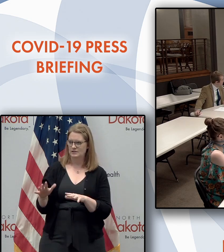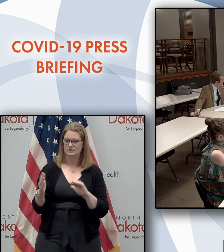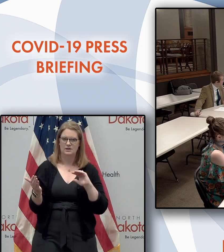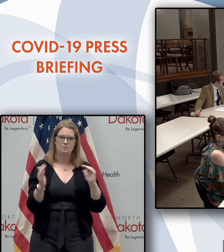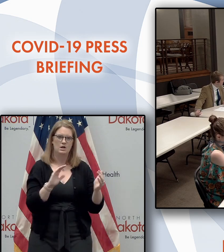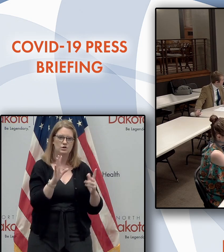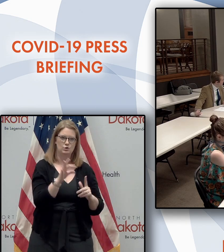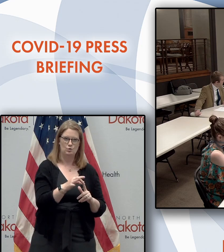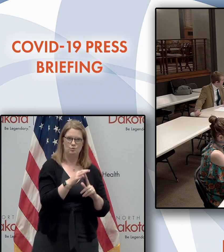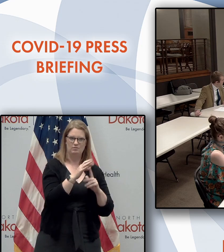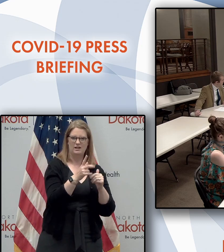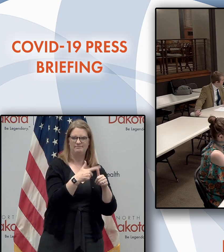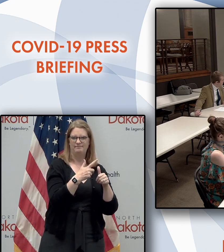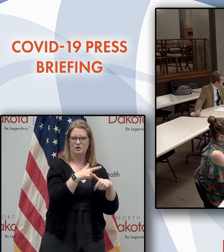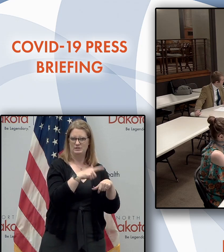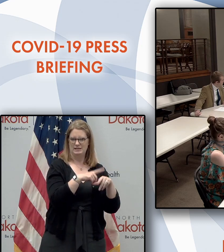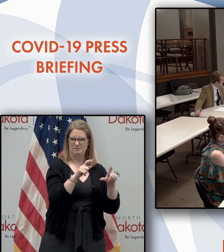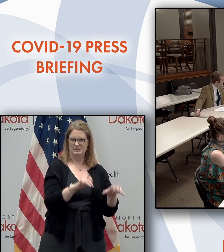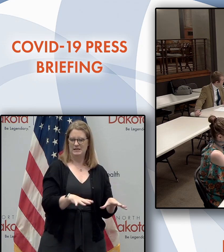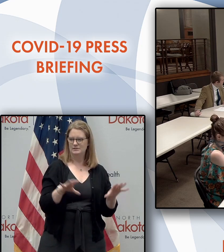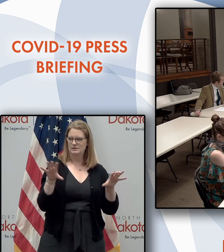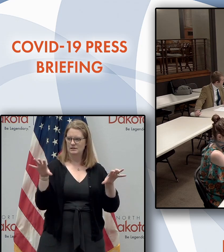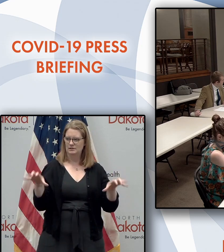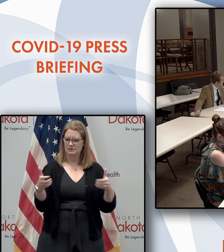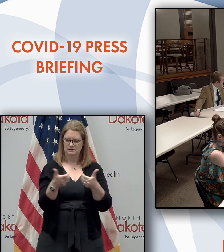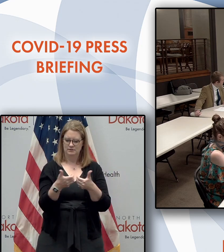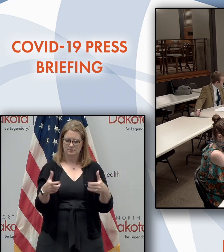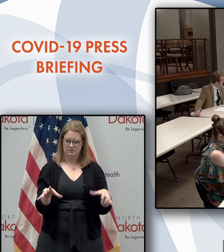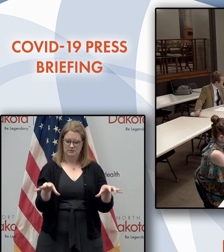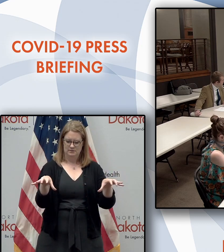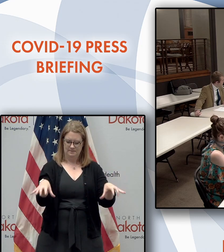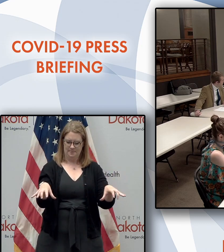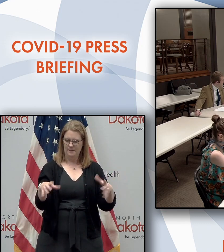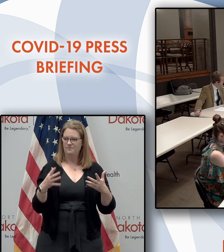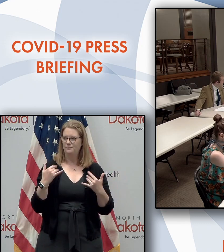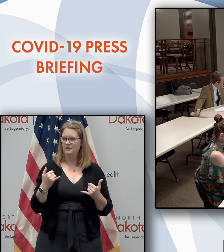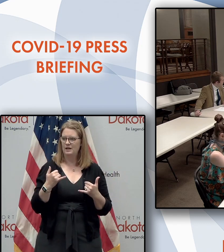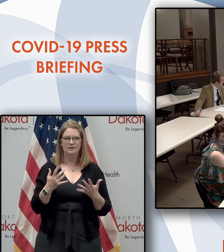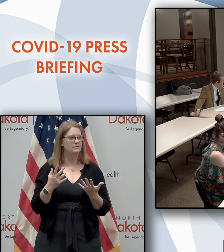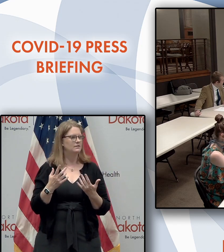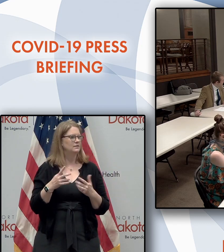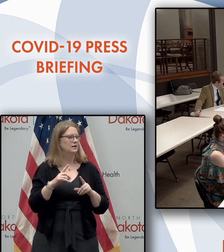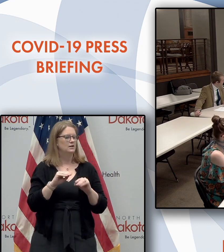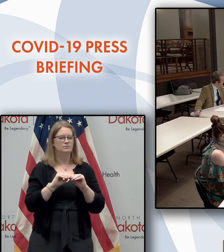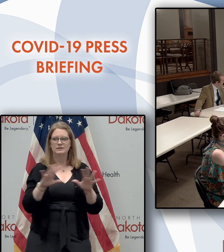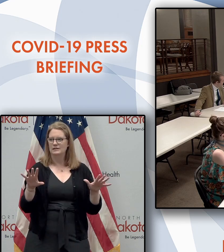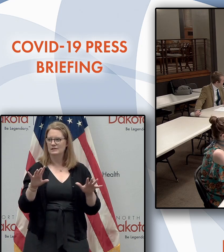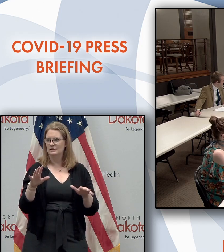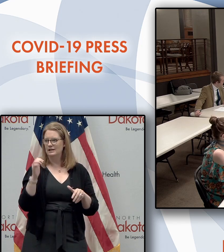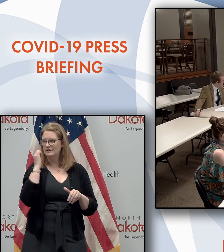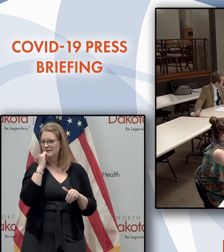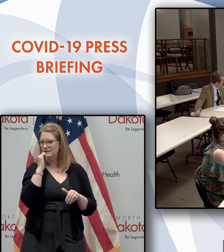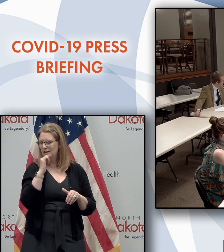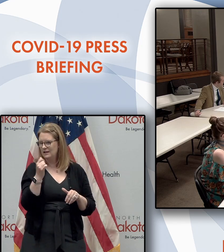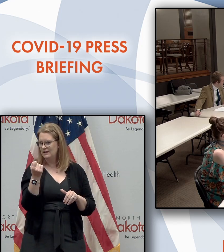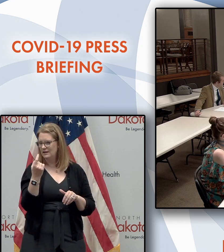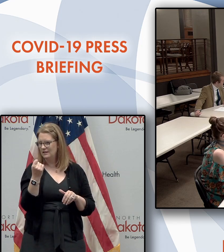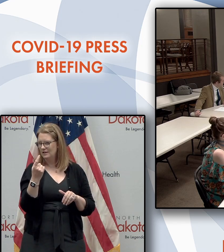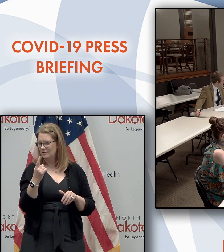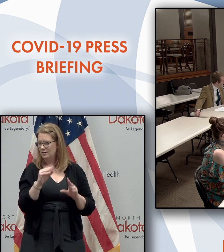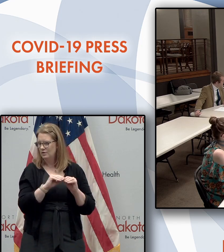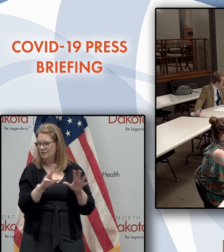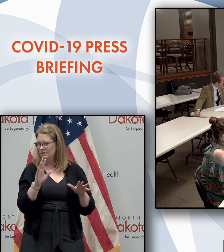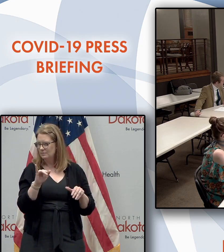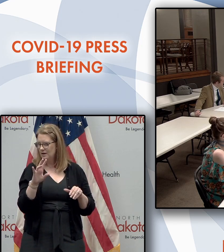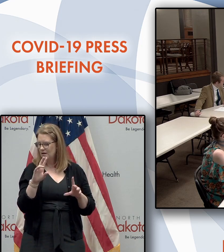tests. Right now, it's not released in the daily releases at 11, but it is released by the